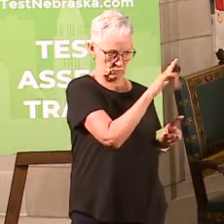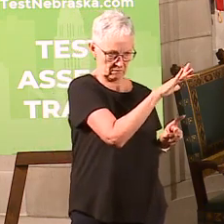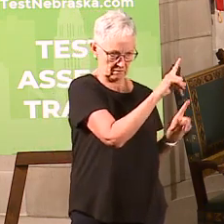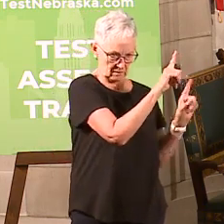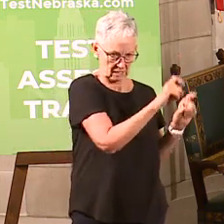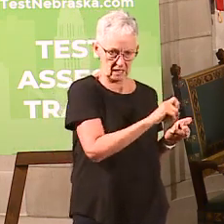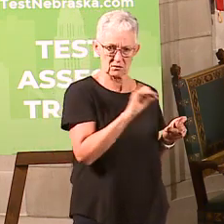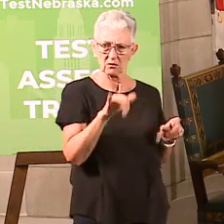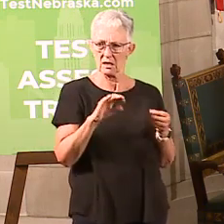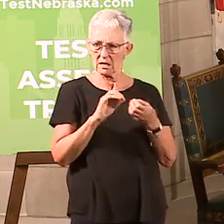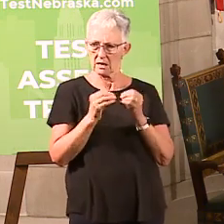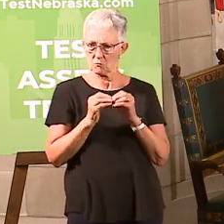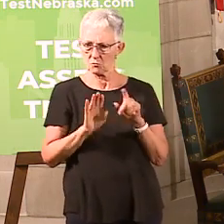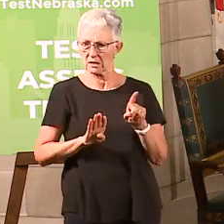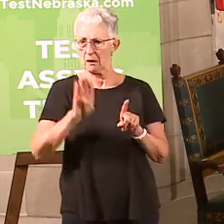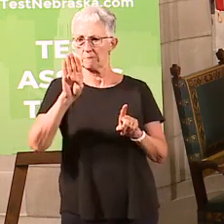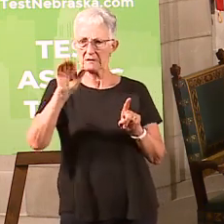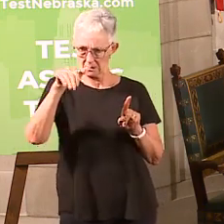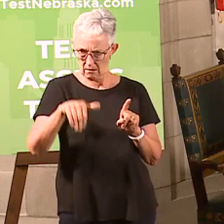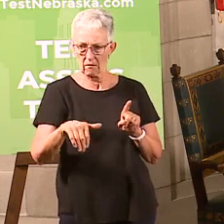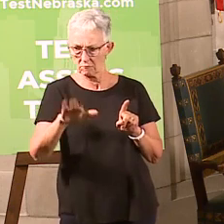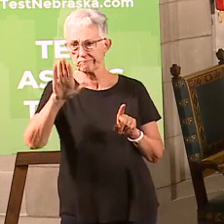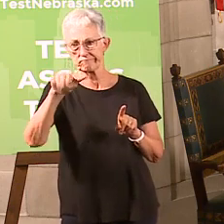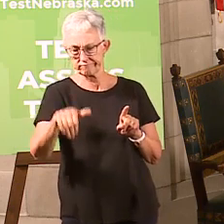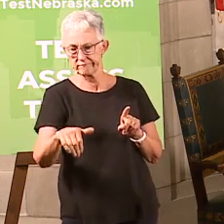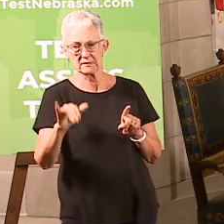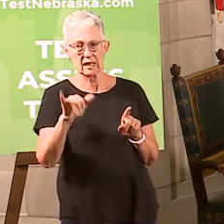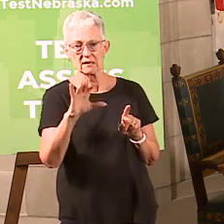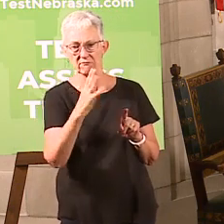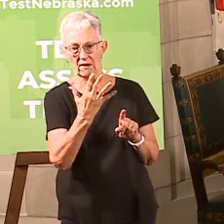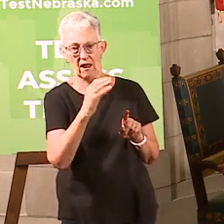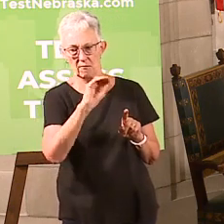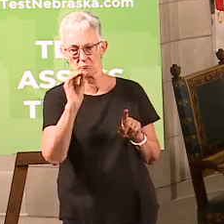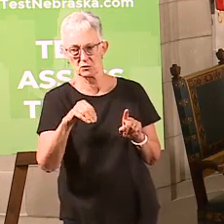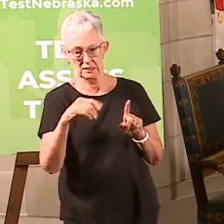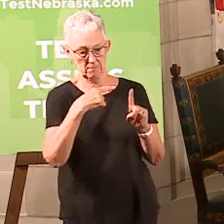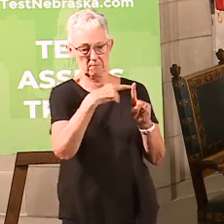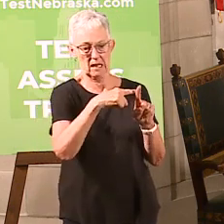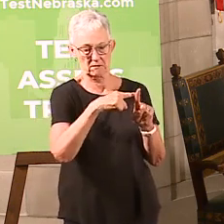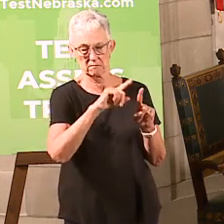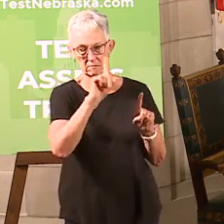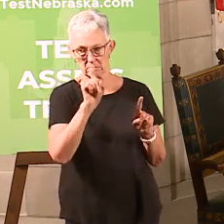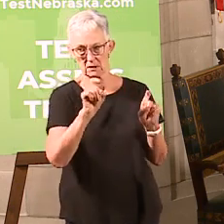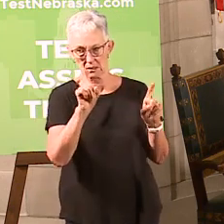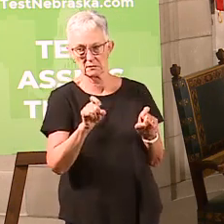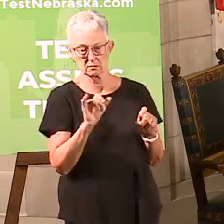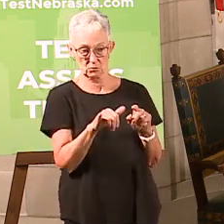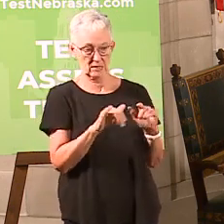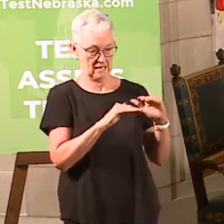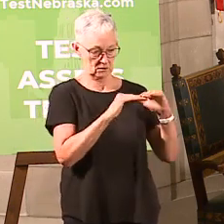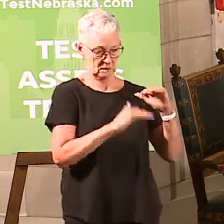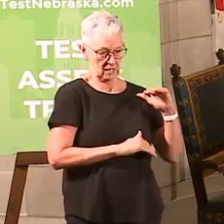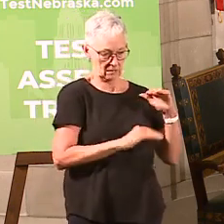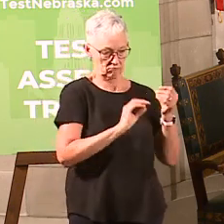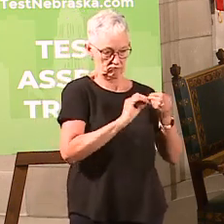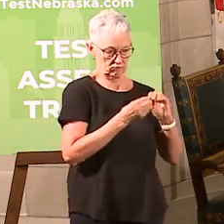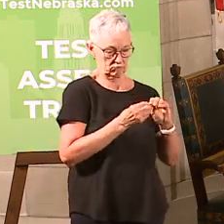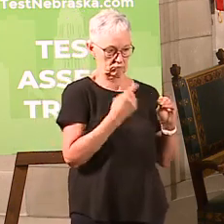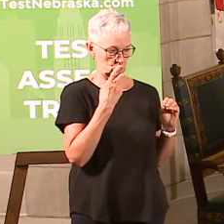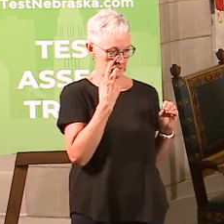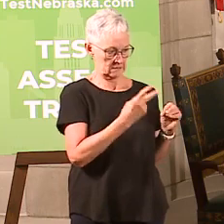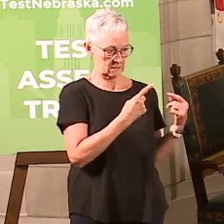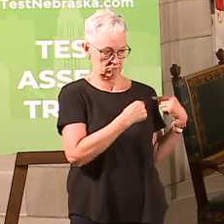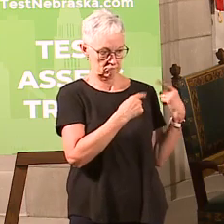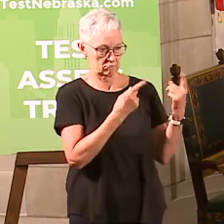it kind of goes up and down, but that's about a 5% positivity test rating. So that generally, again, is a lower number than we've seen in the last couple of